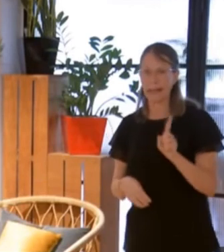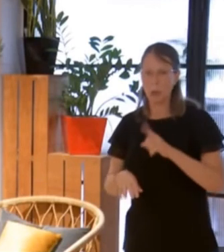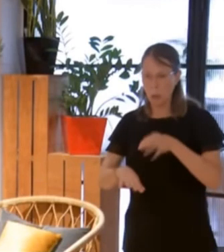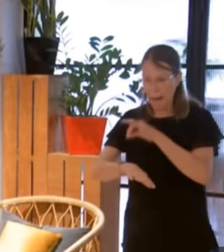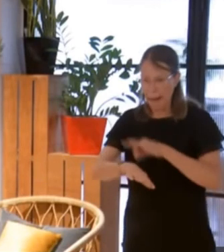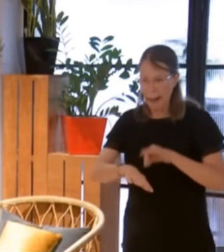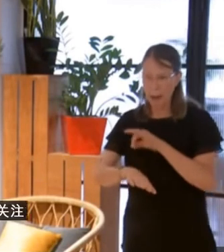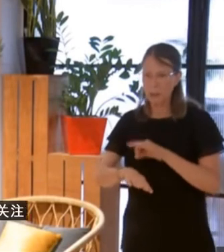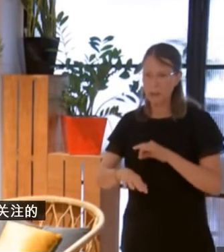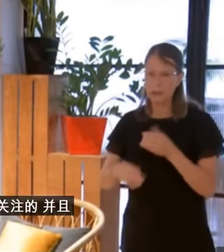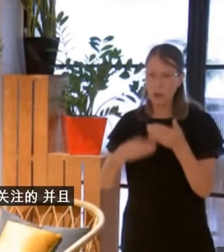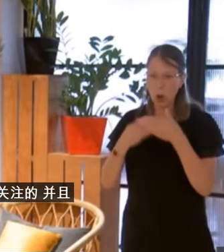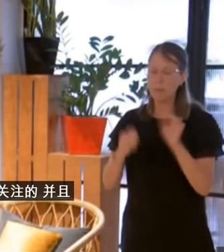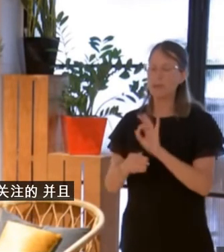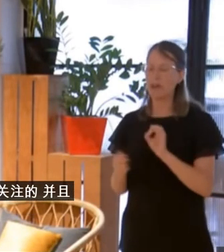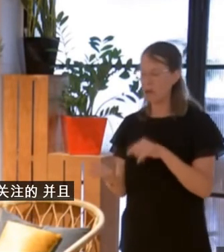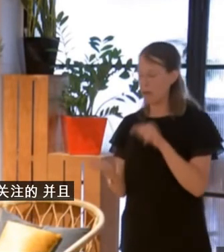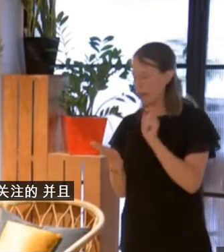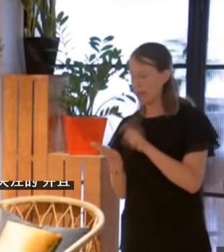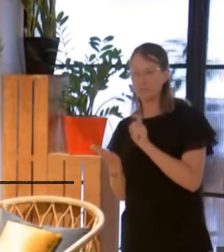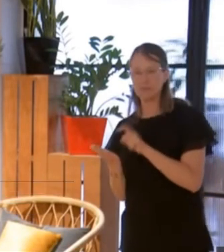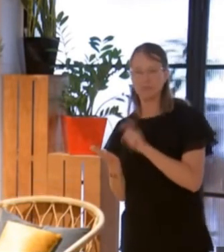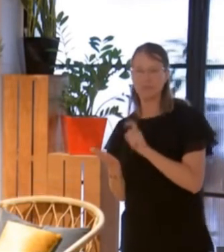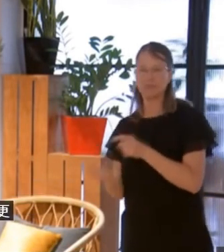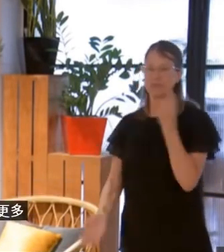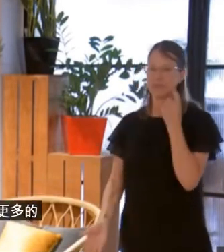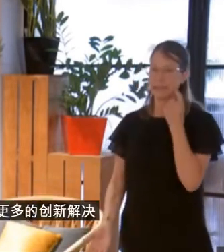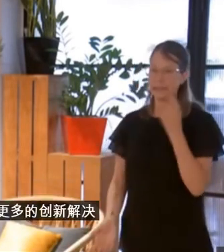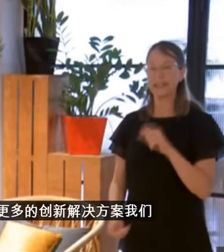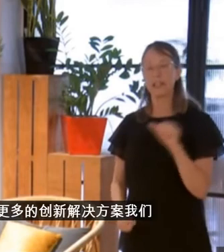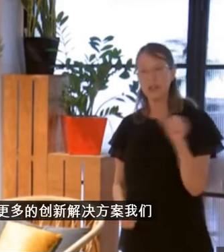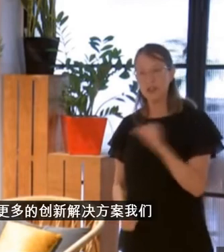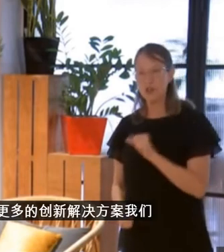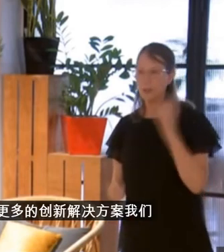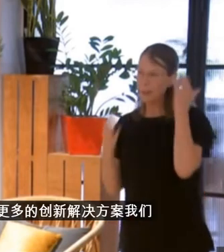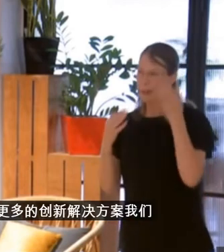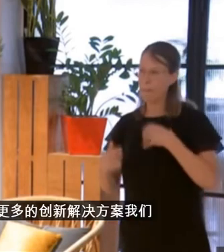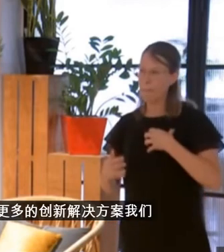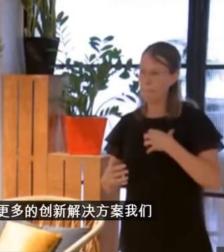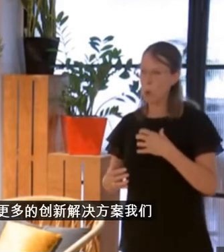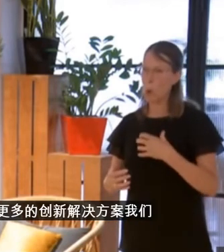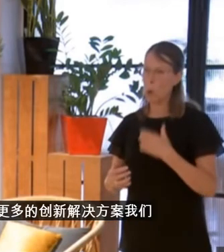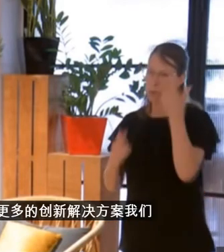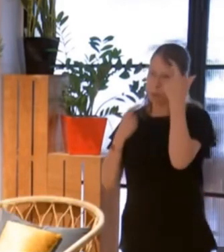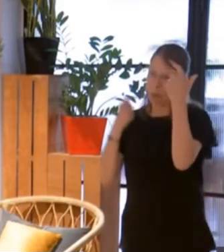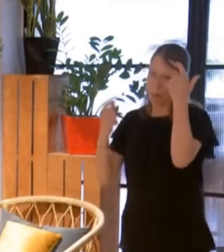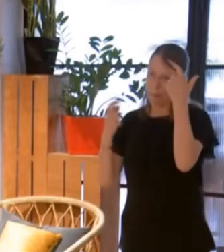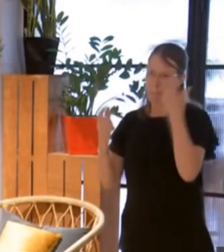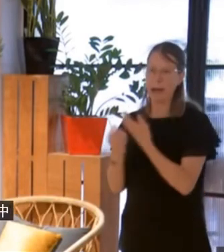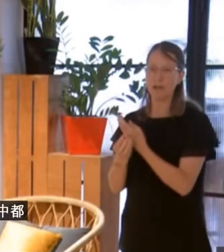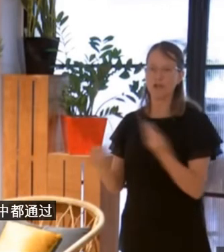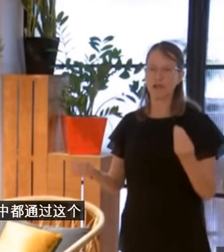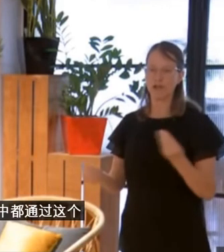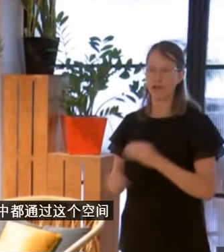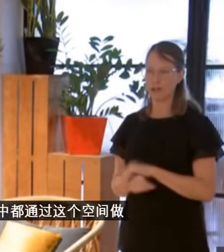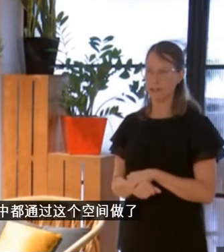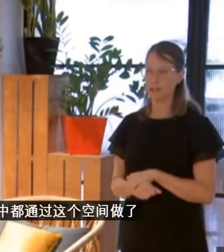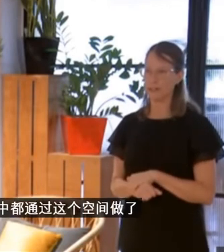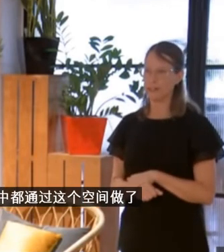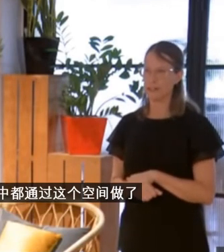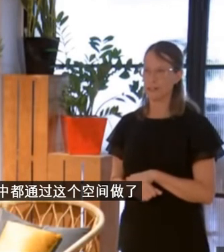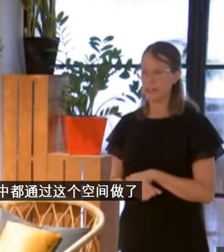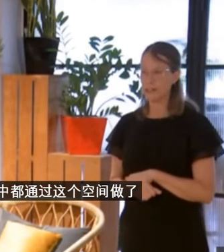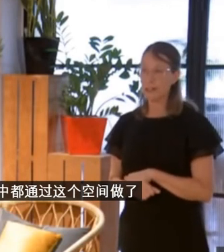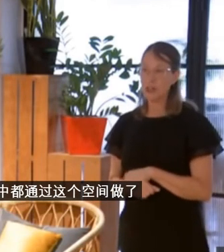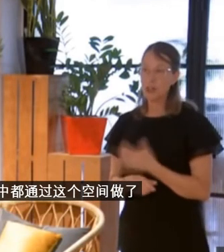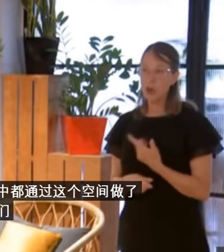you. That's what we should be looking at and doing, and having a lot more innovative solutions than what we've seen in the past. We have done a lot through this space, both in the